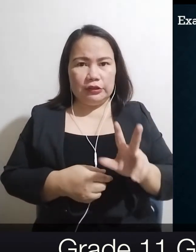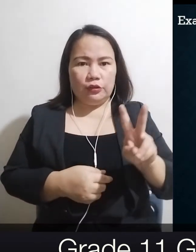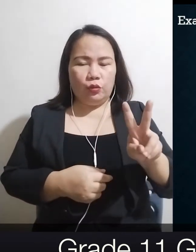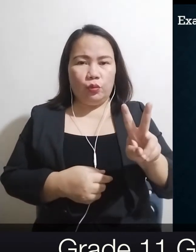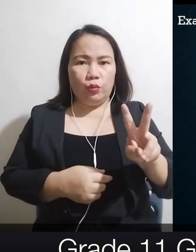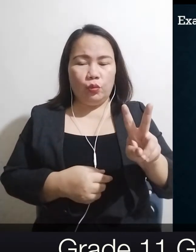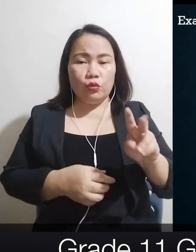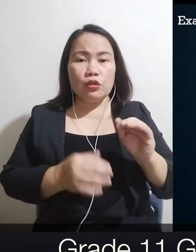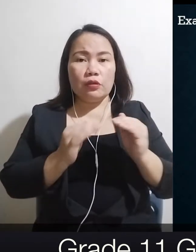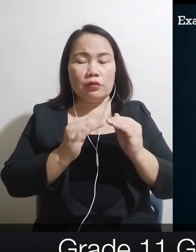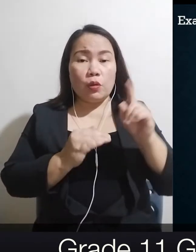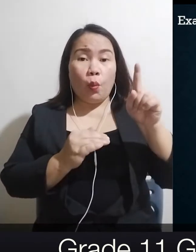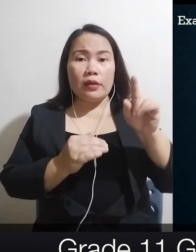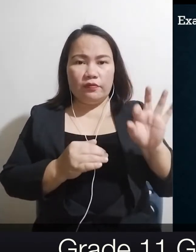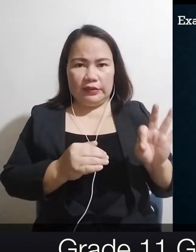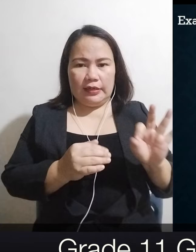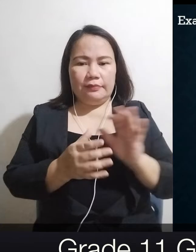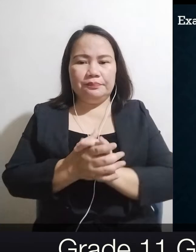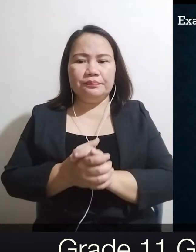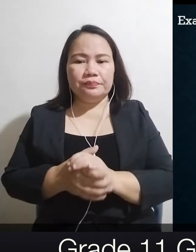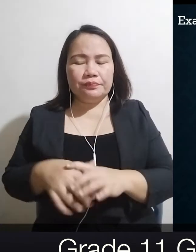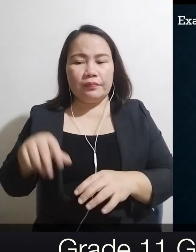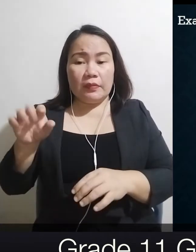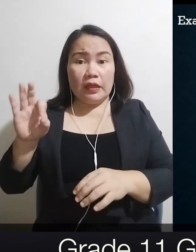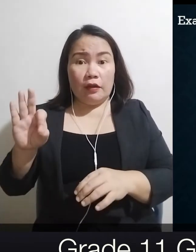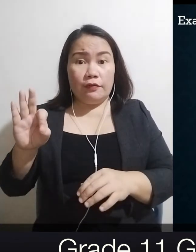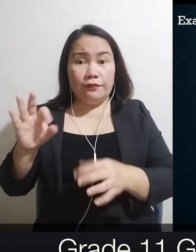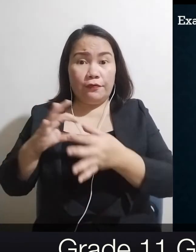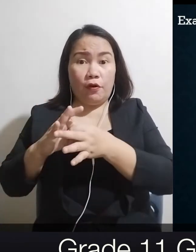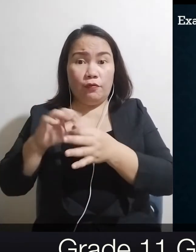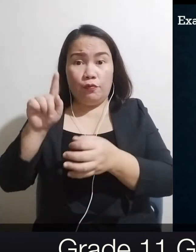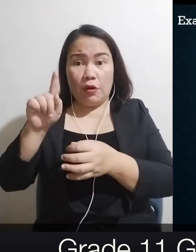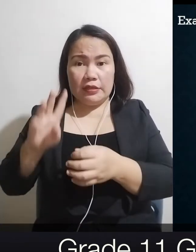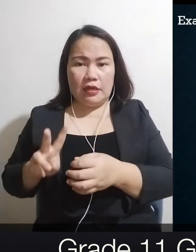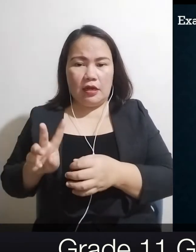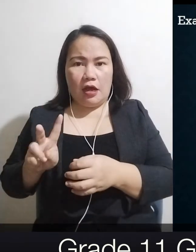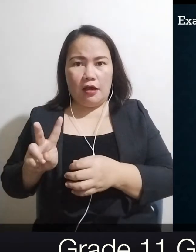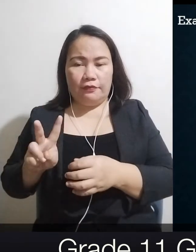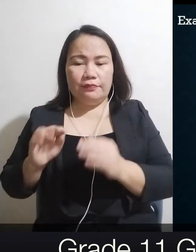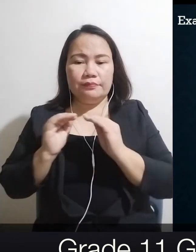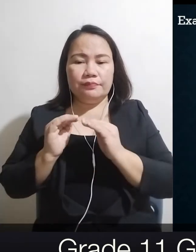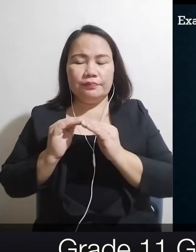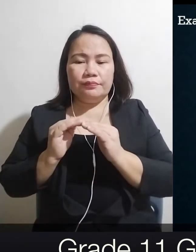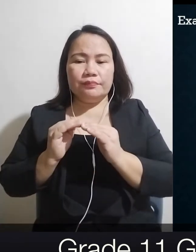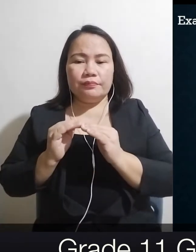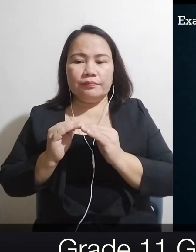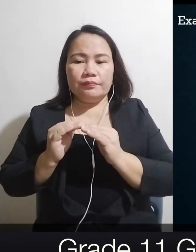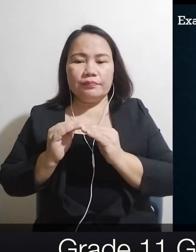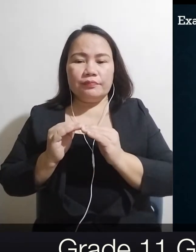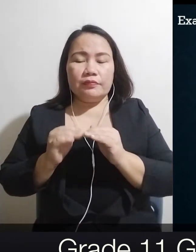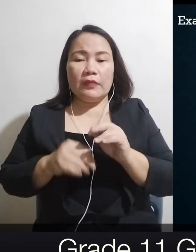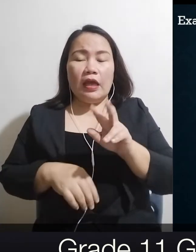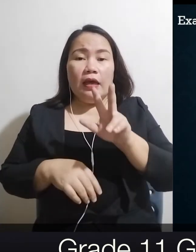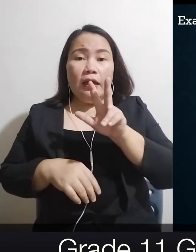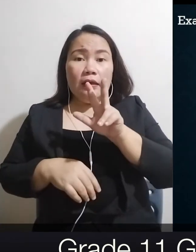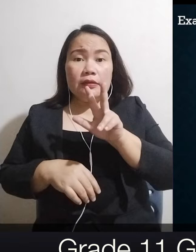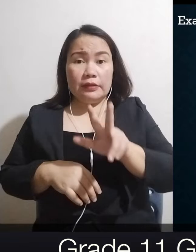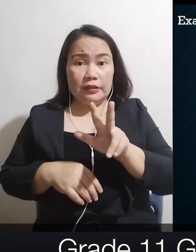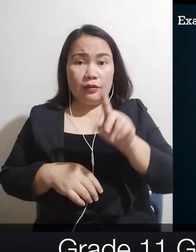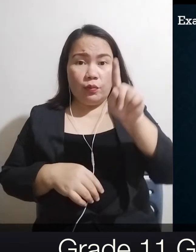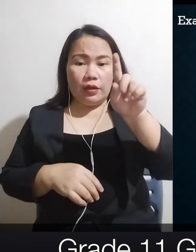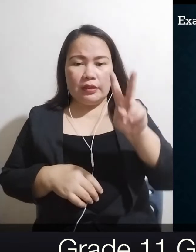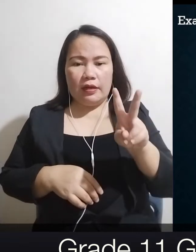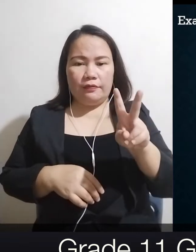9. Next, f of 1/2, 3 raised to 1/2. So, pag in-evaluate natin to, it